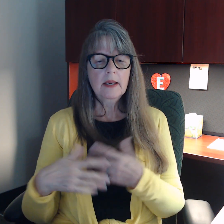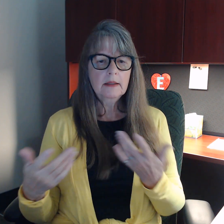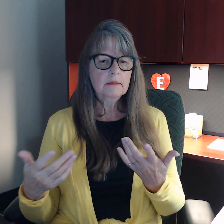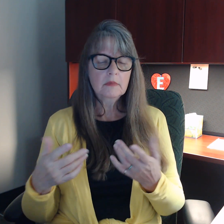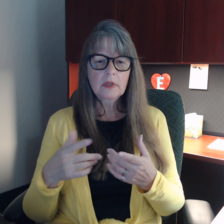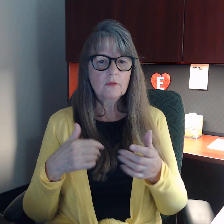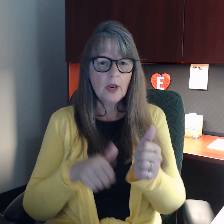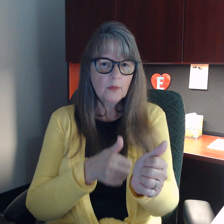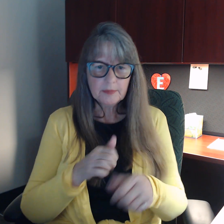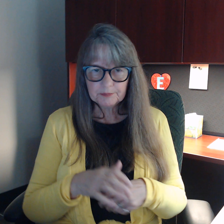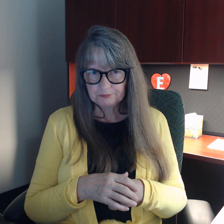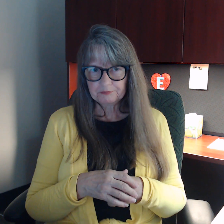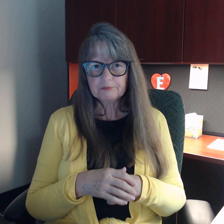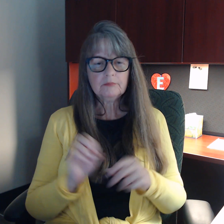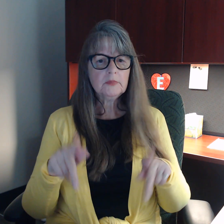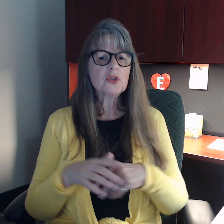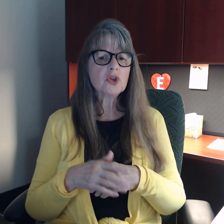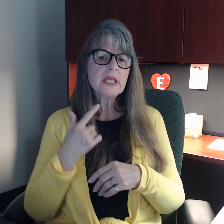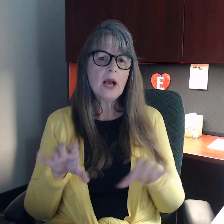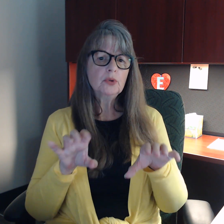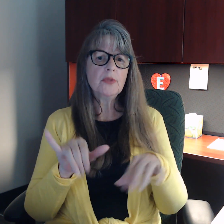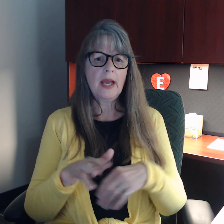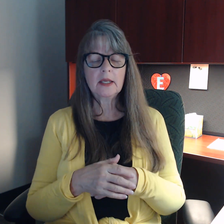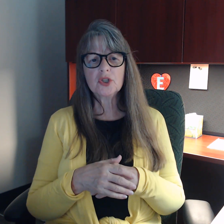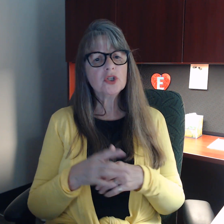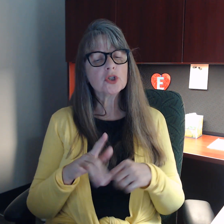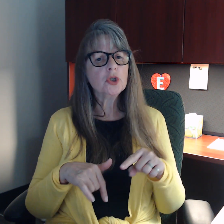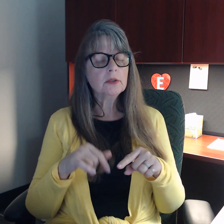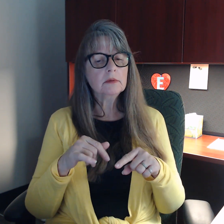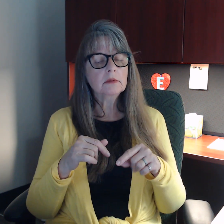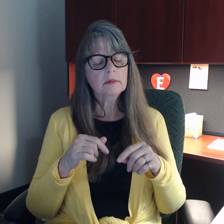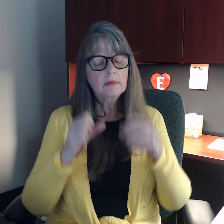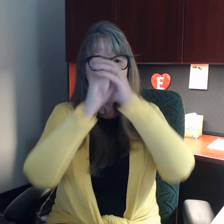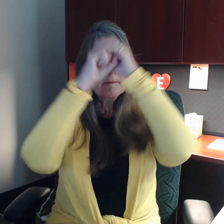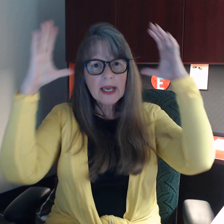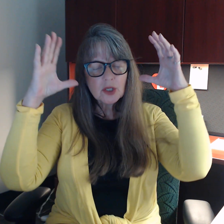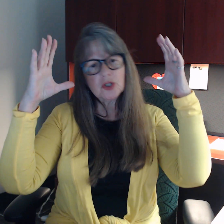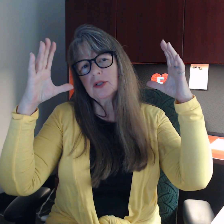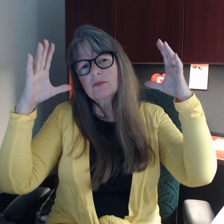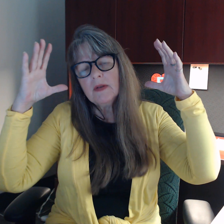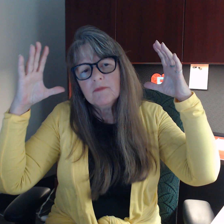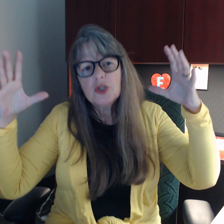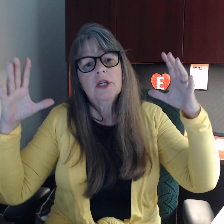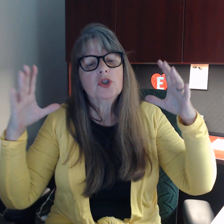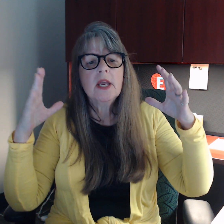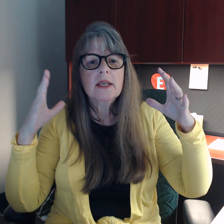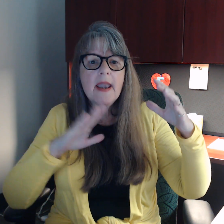and then follow it. So she said, I will do that. Because she just couldn't imagine, she couldn't envision it. She had